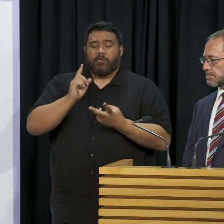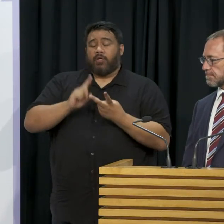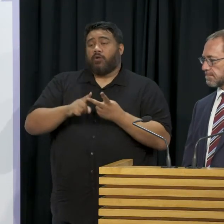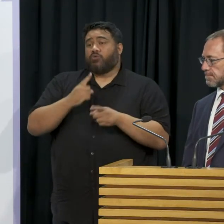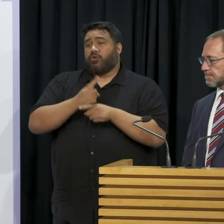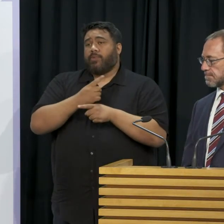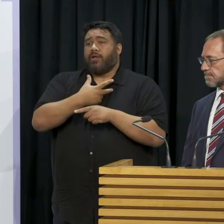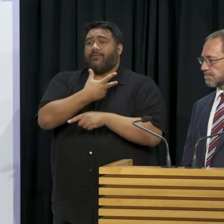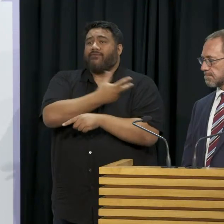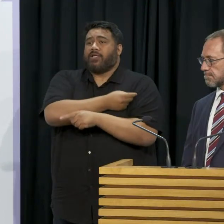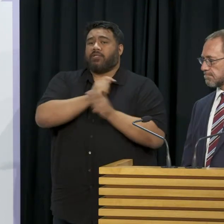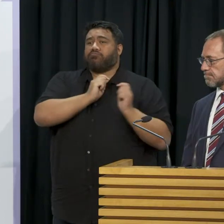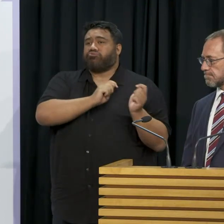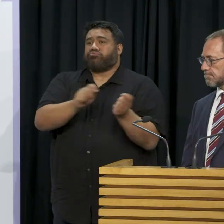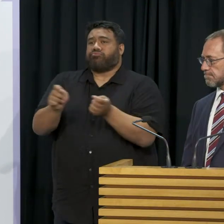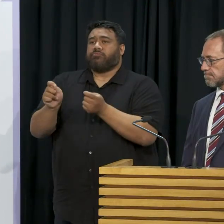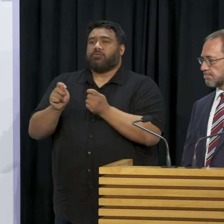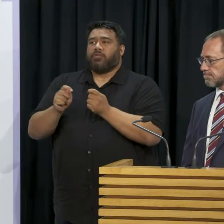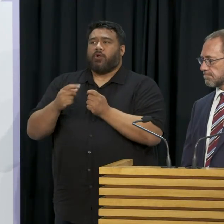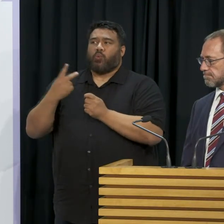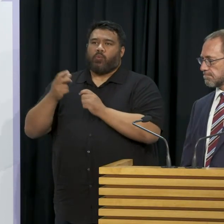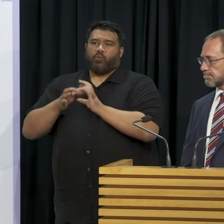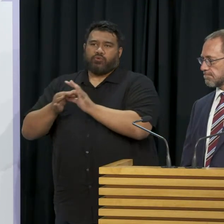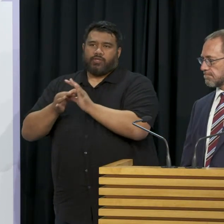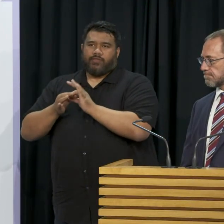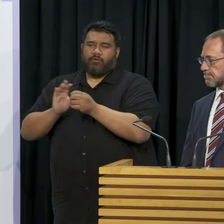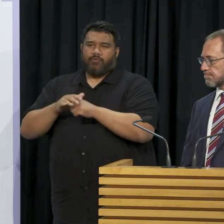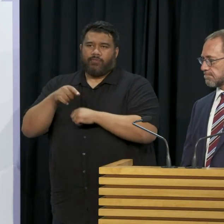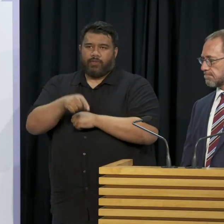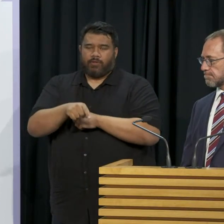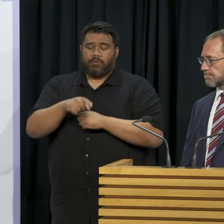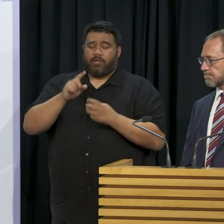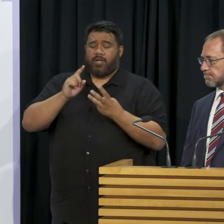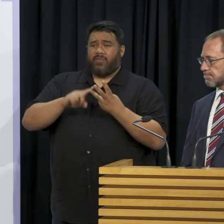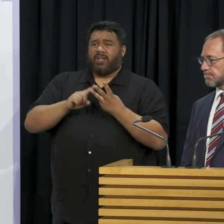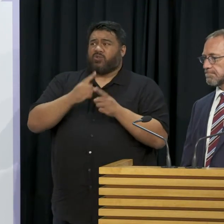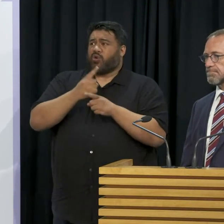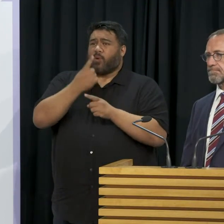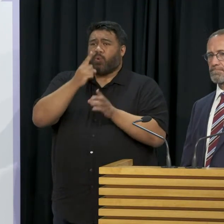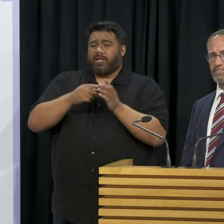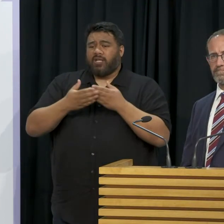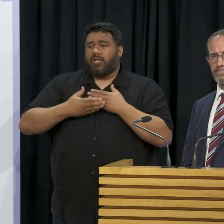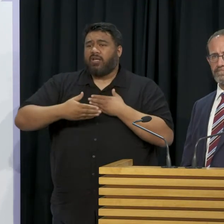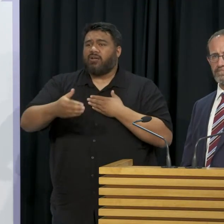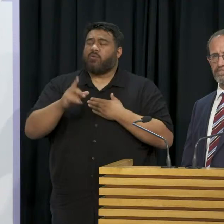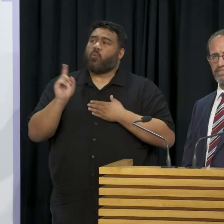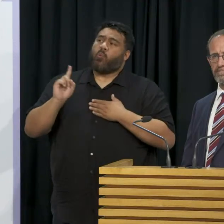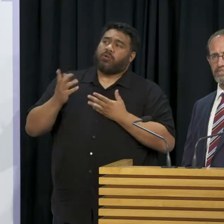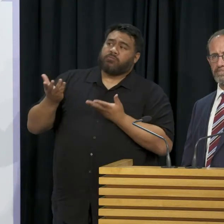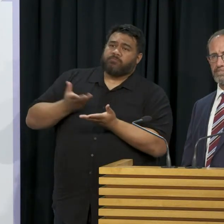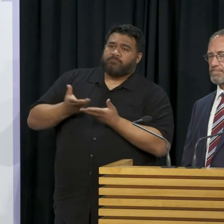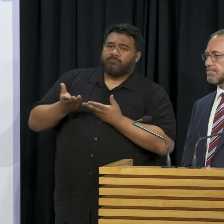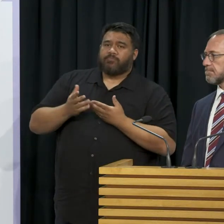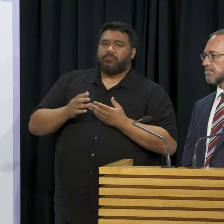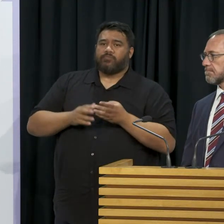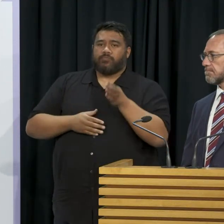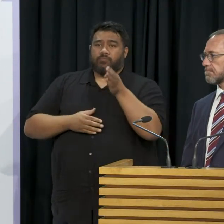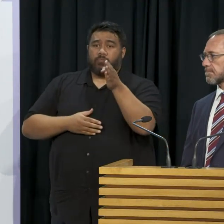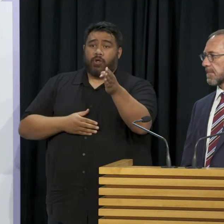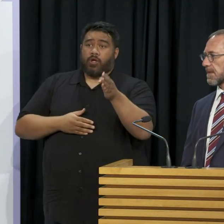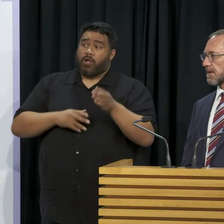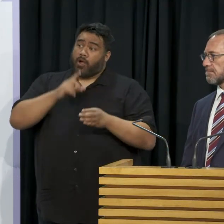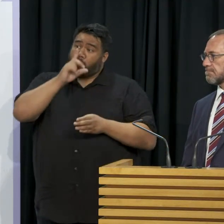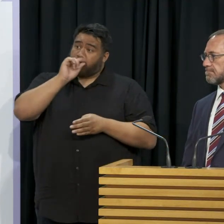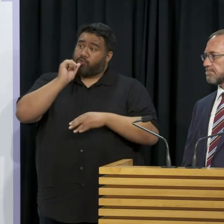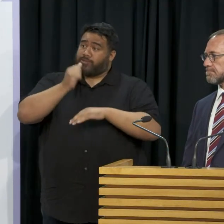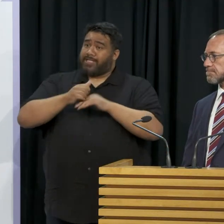vaccine rollout, which we'll be working on together, and just what the next 12 months looks like for us. Or the opening of the Cook Islands bubble? Oh, look, I